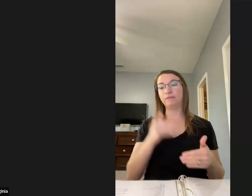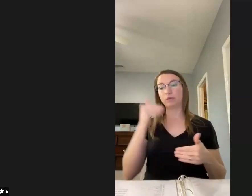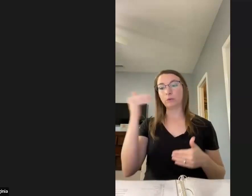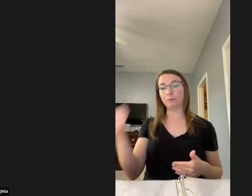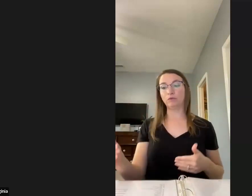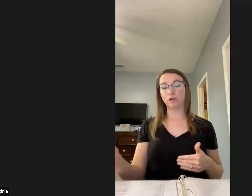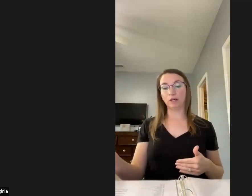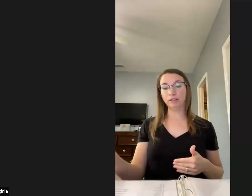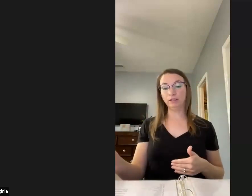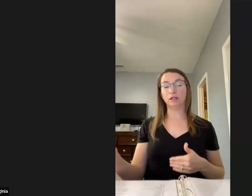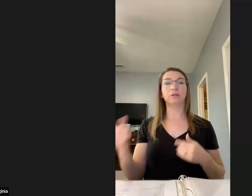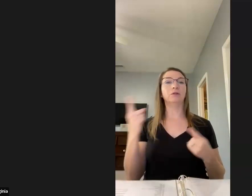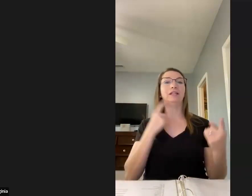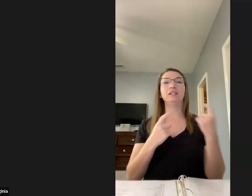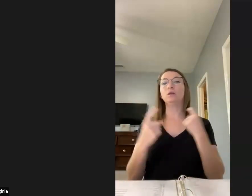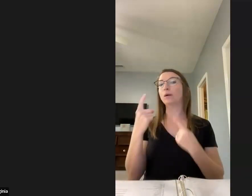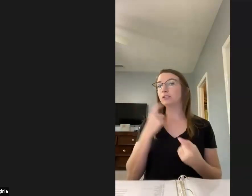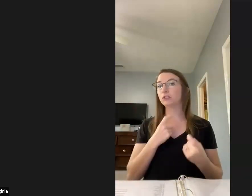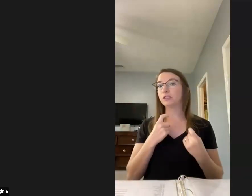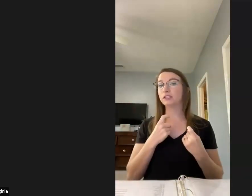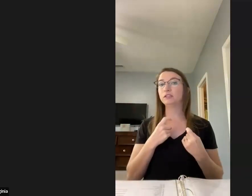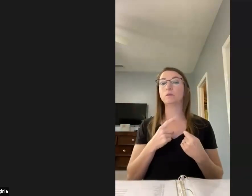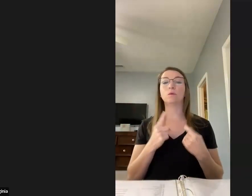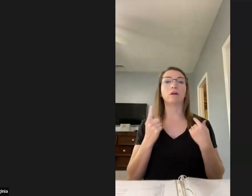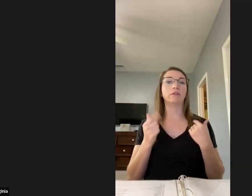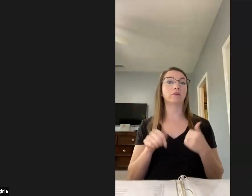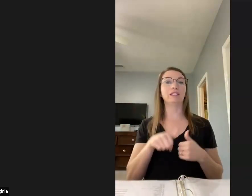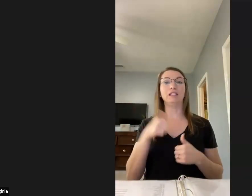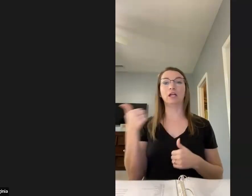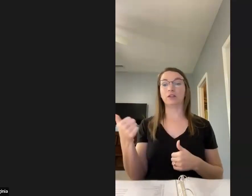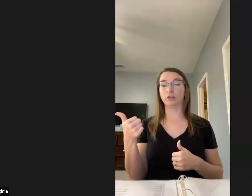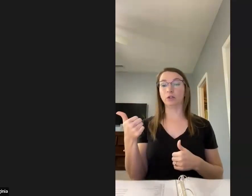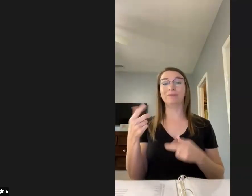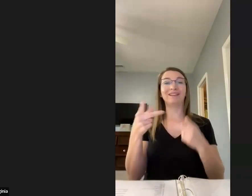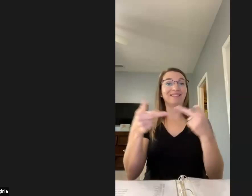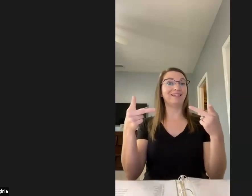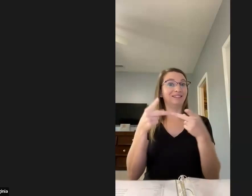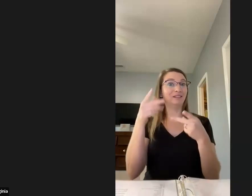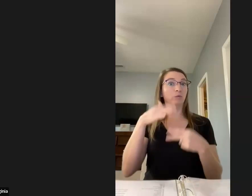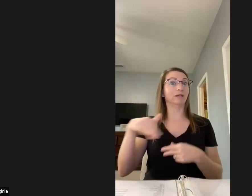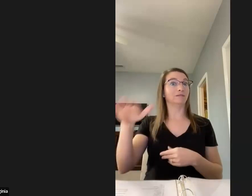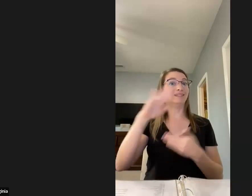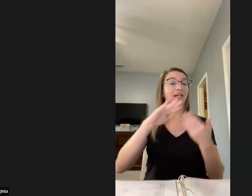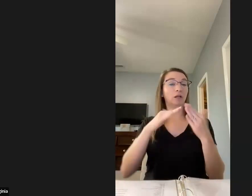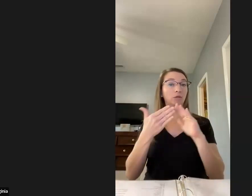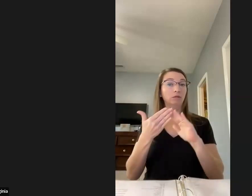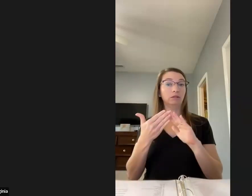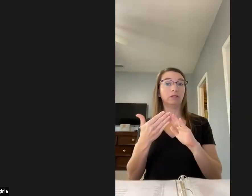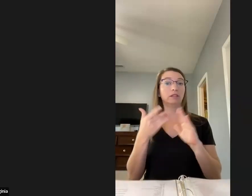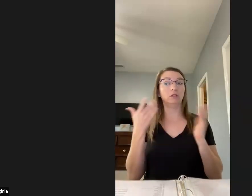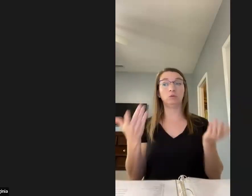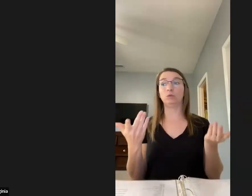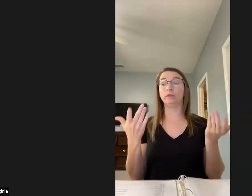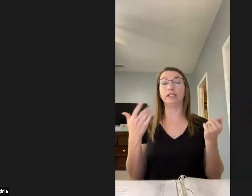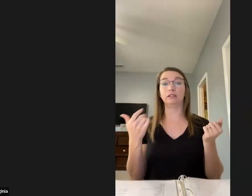Before we move on, are there any questions or are there any other places around town that you would like to